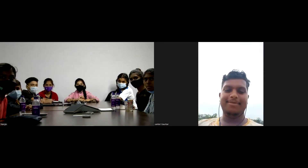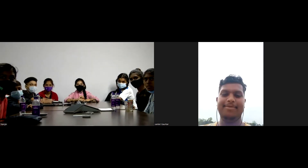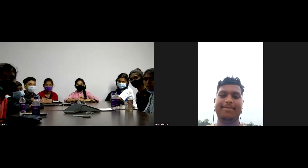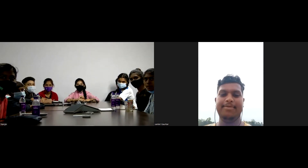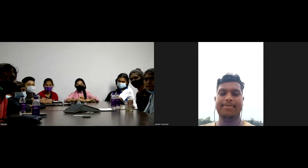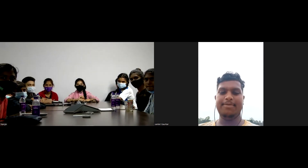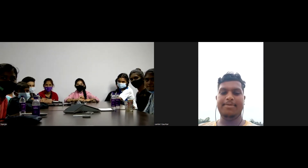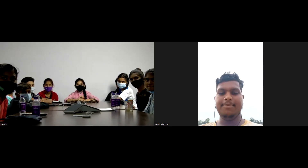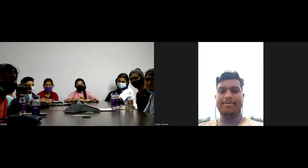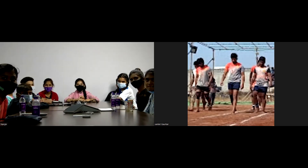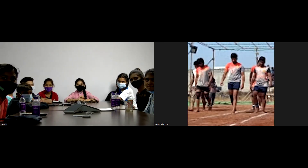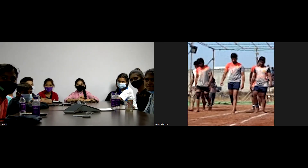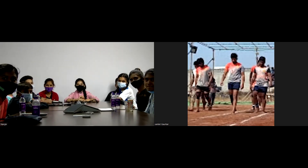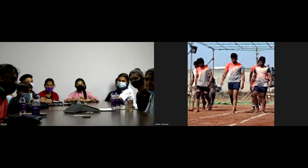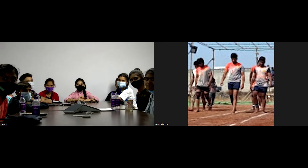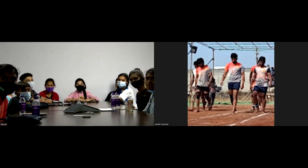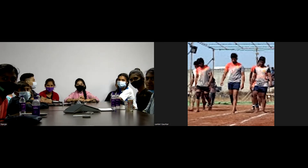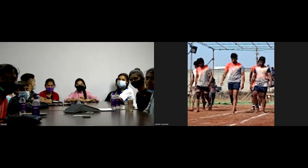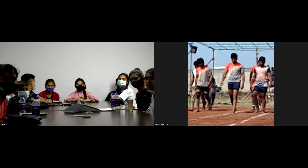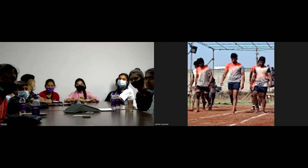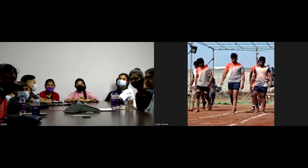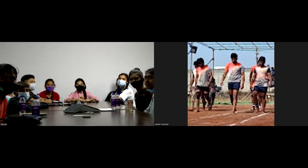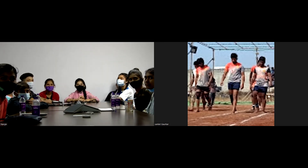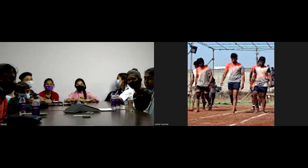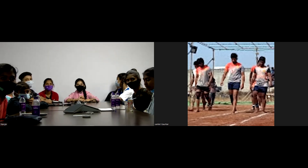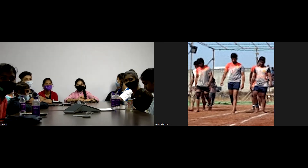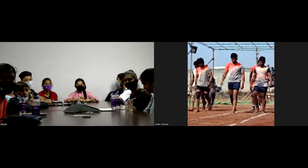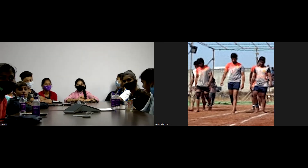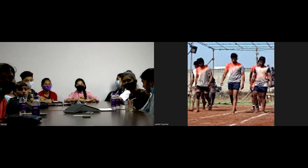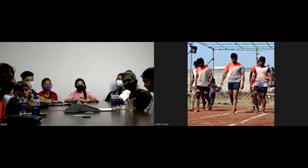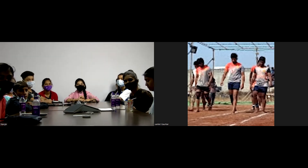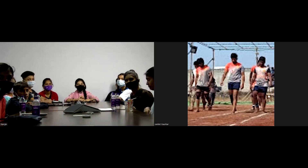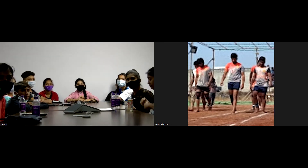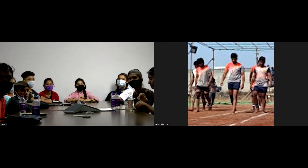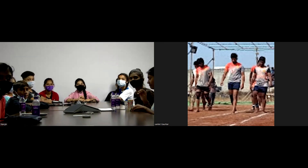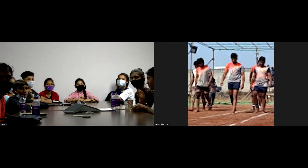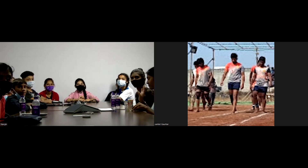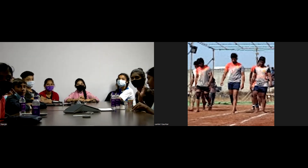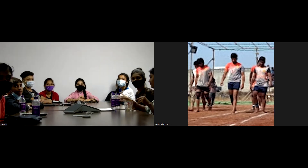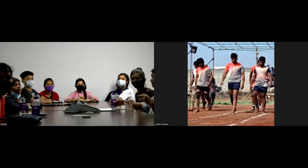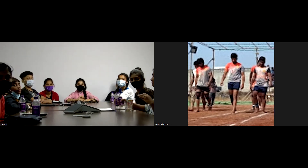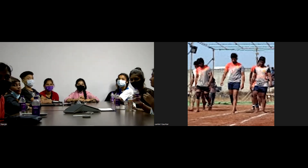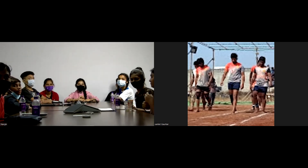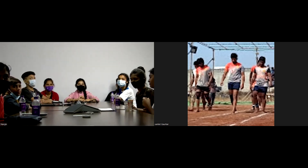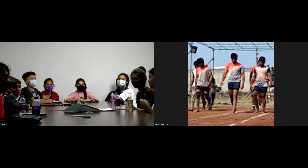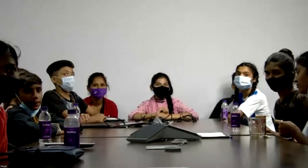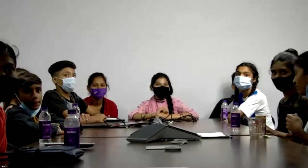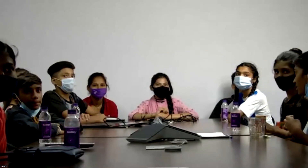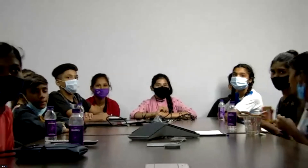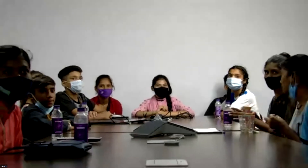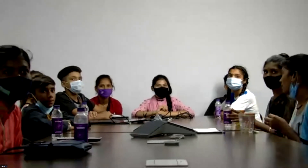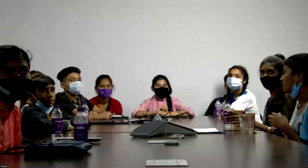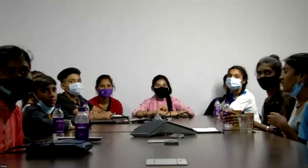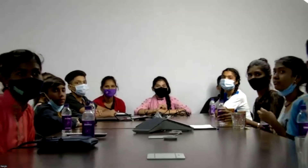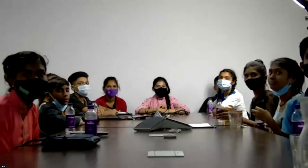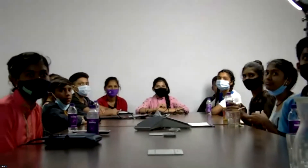would like to thank Sumit Gurja of Yashada, who is in continuous conversations with UNICEF Rosa, to Anuradha Shankar,